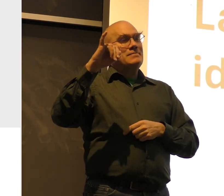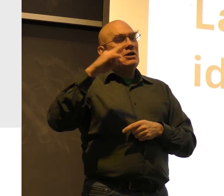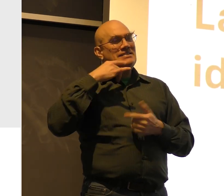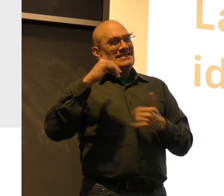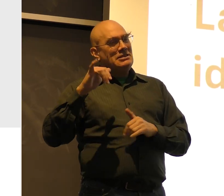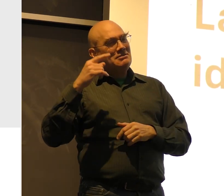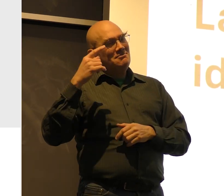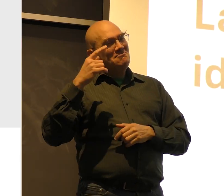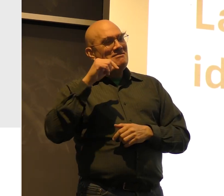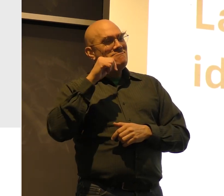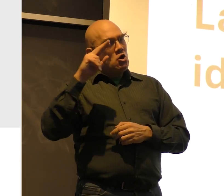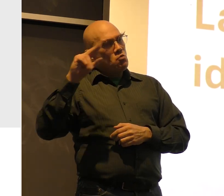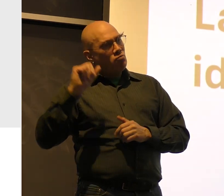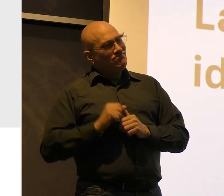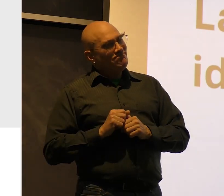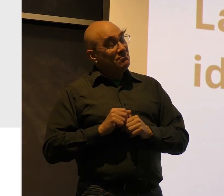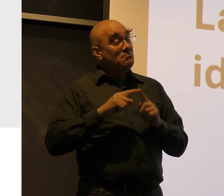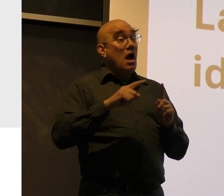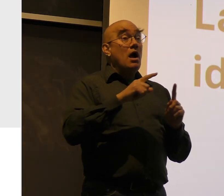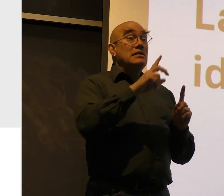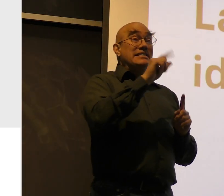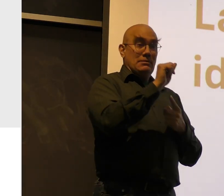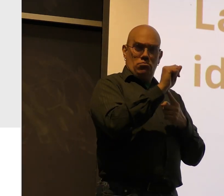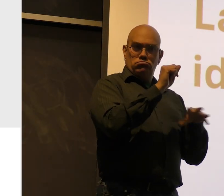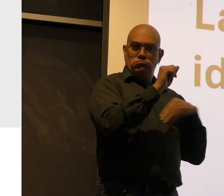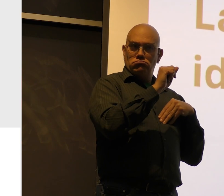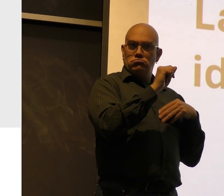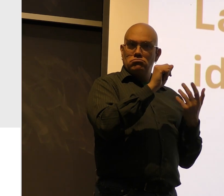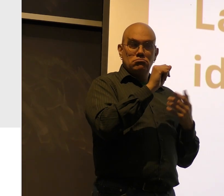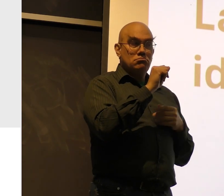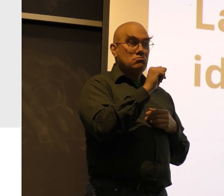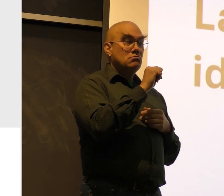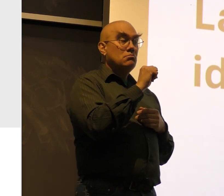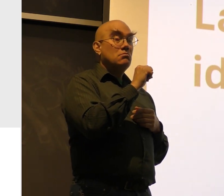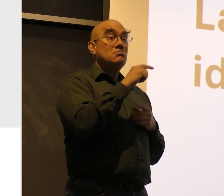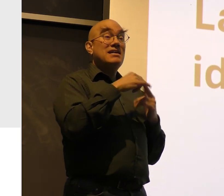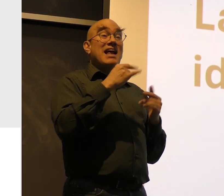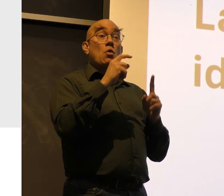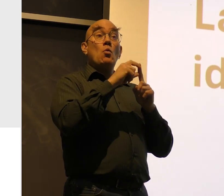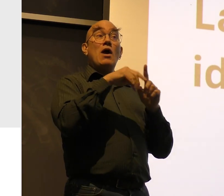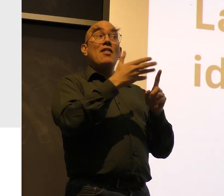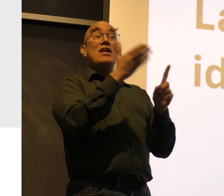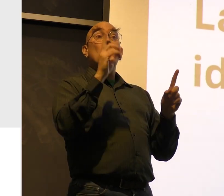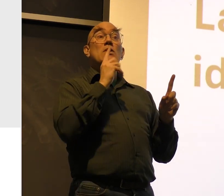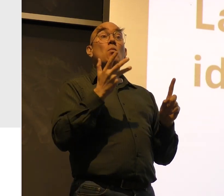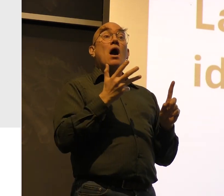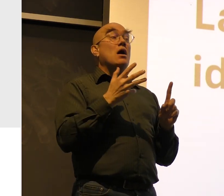And then using the term hearing impaired, that's still a no-no, right? But disabled is now accepted. And now the word